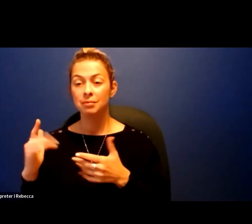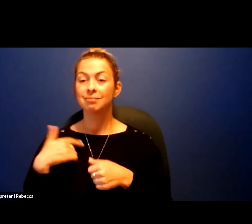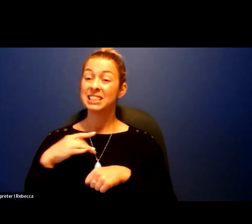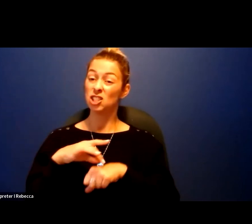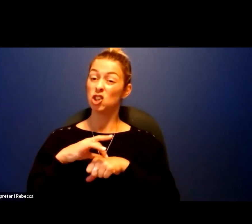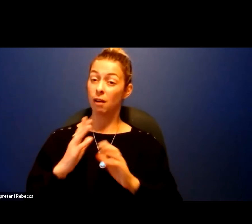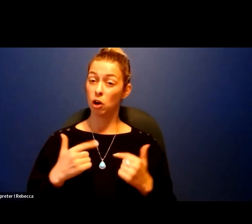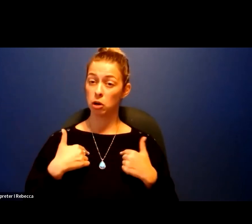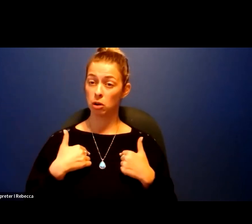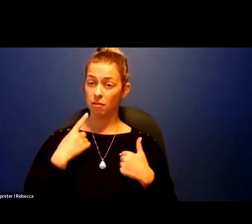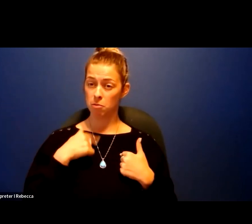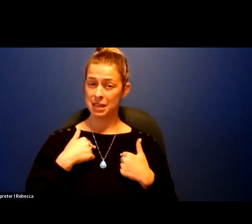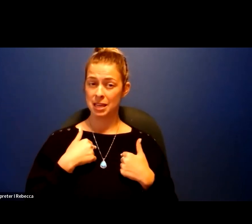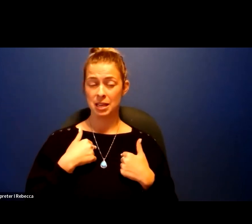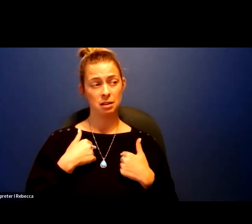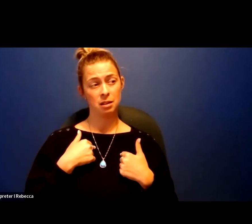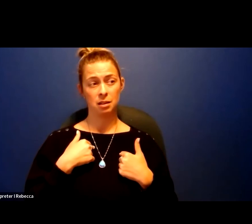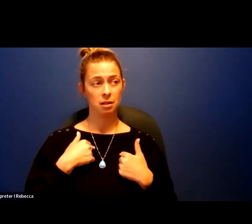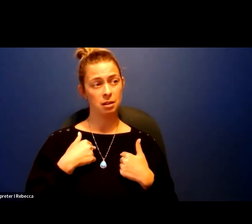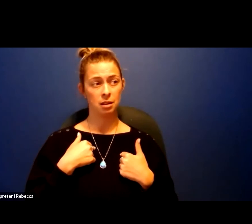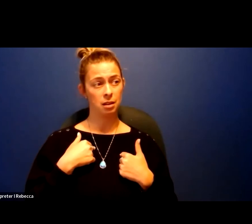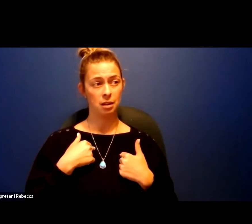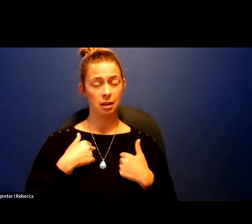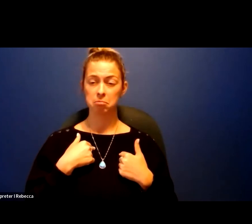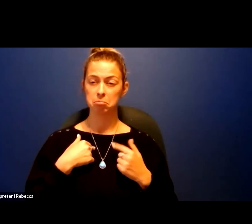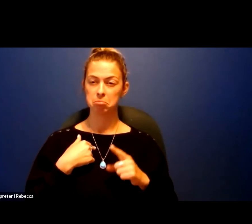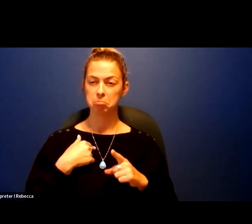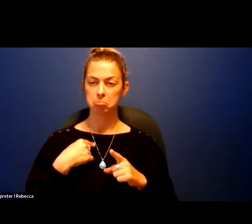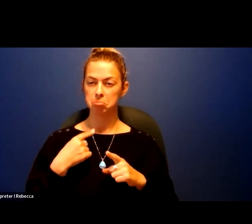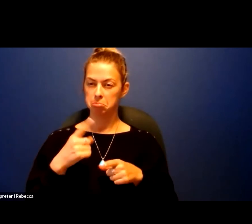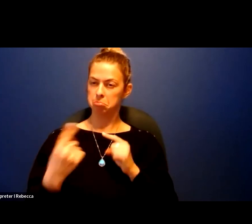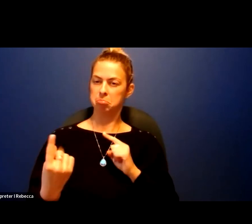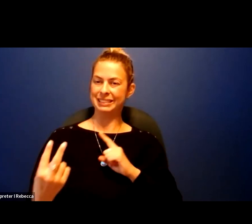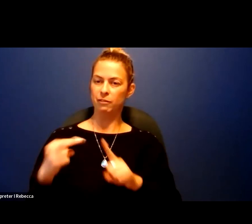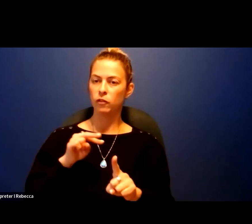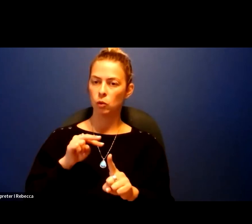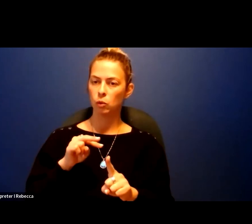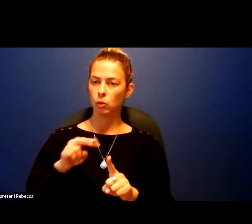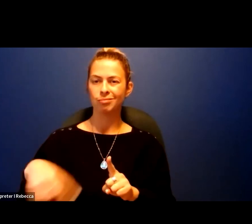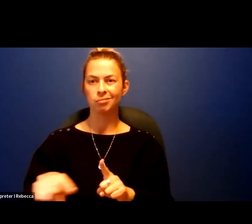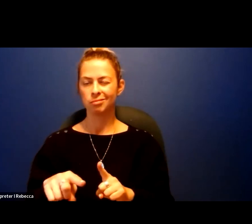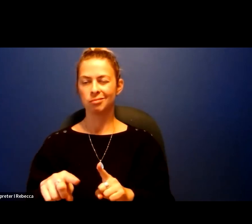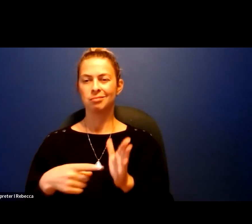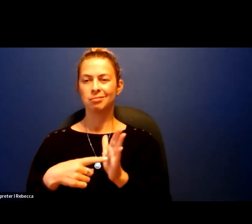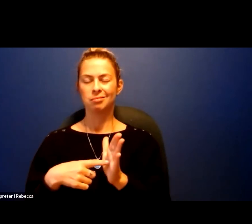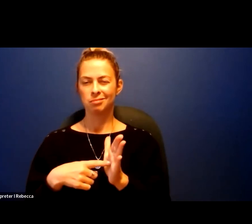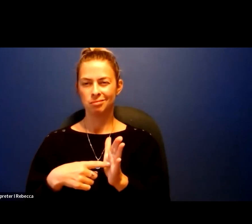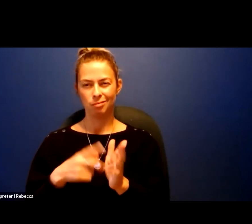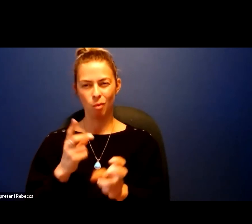very difficult for many people to kind of get their grasp around. So we think about flooding as a